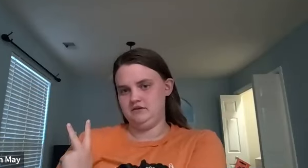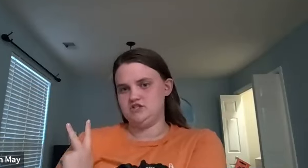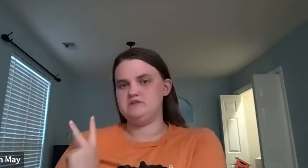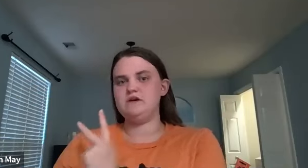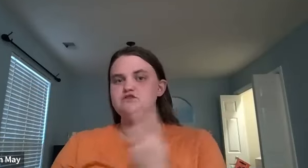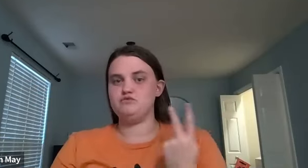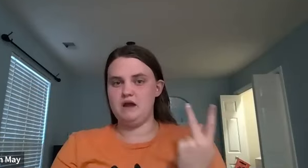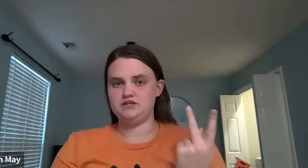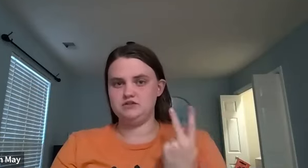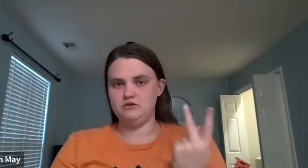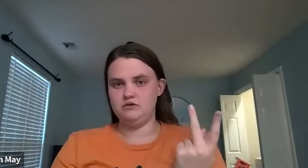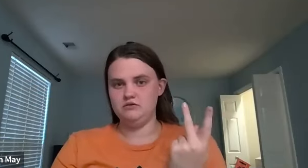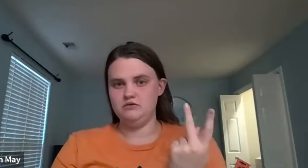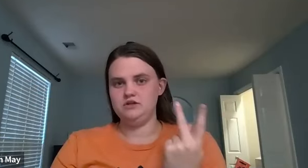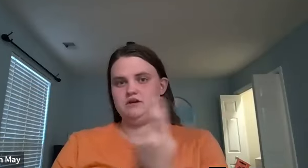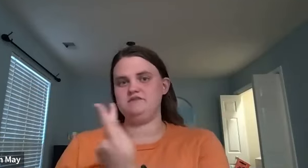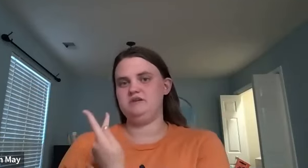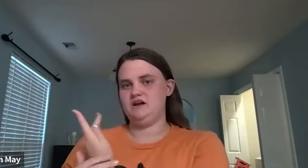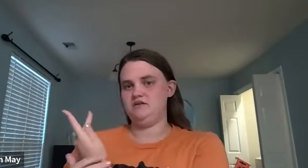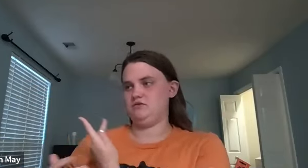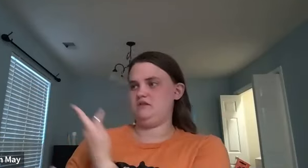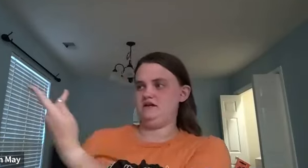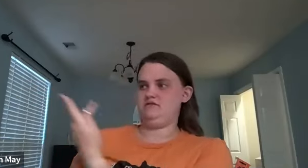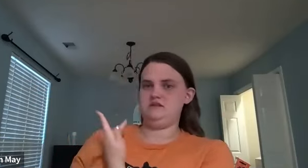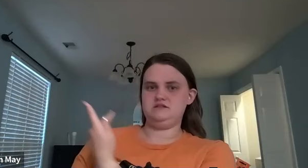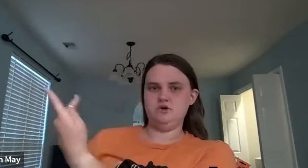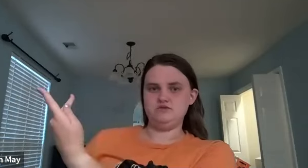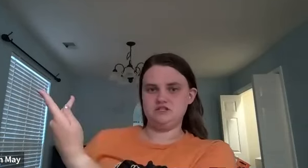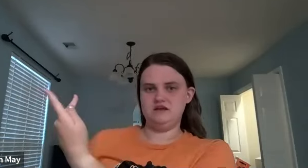So it's very directional. You have to be kind of, or like this motion, like